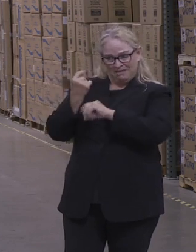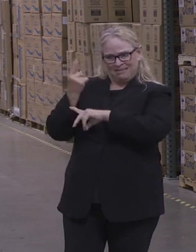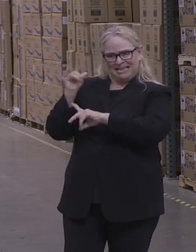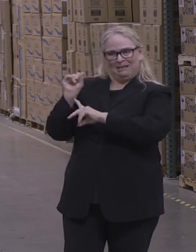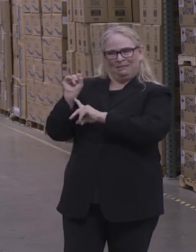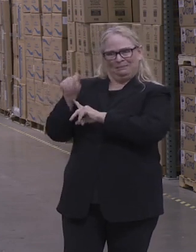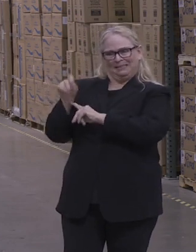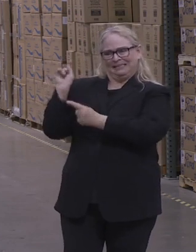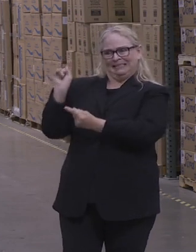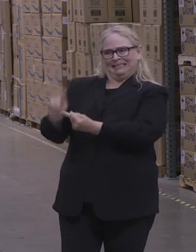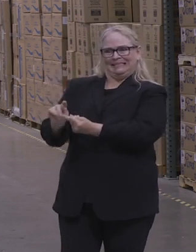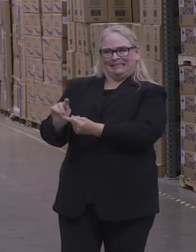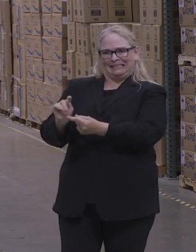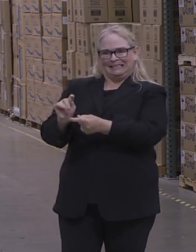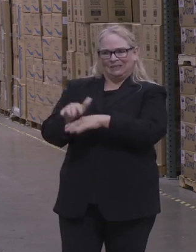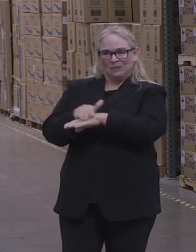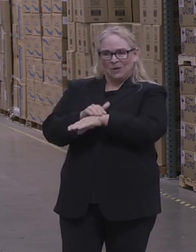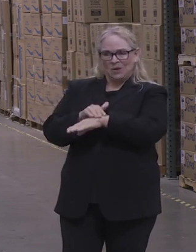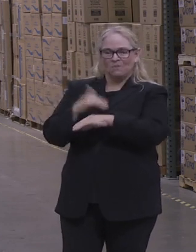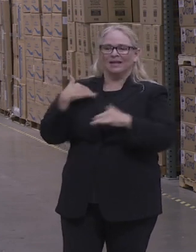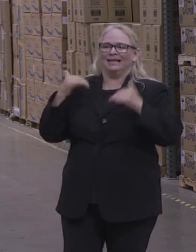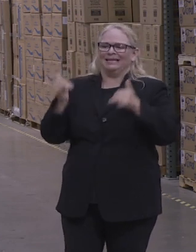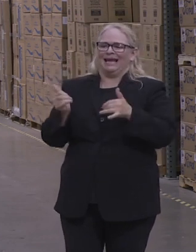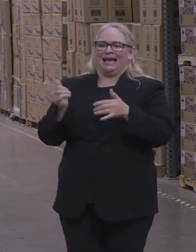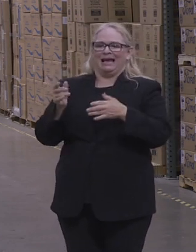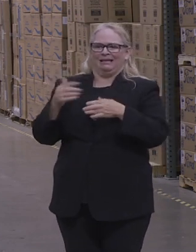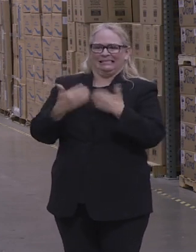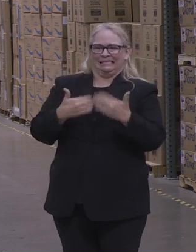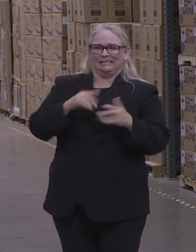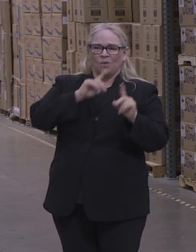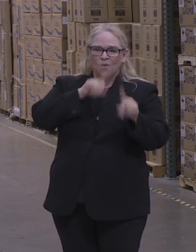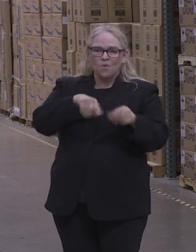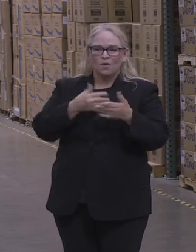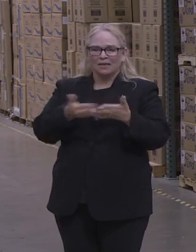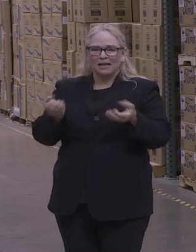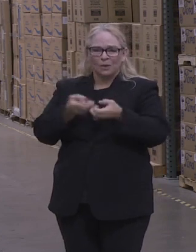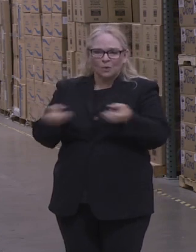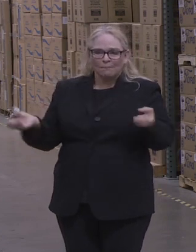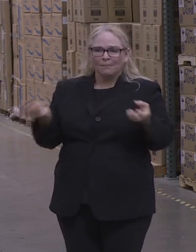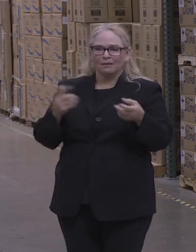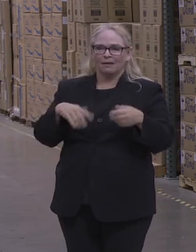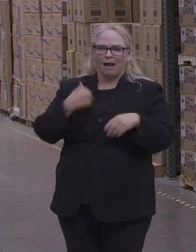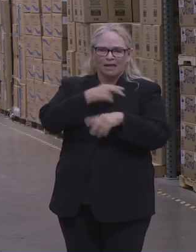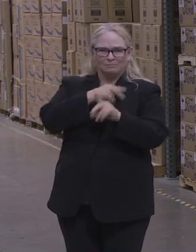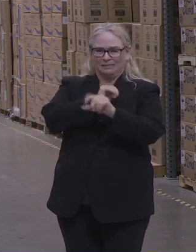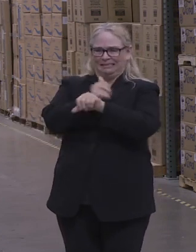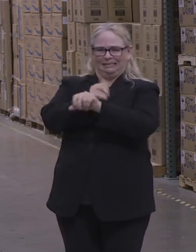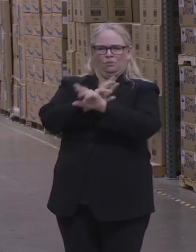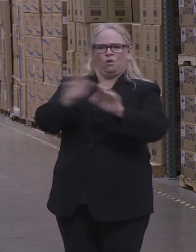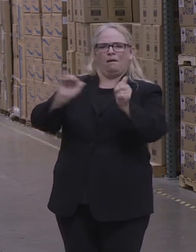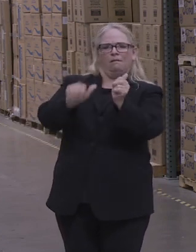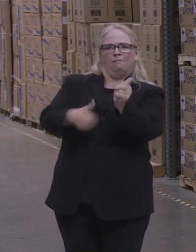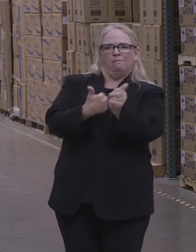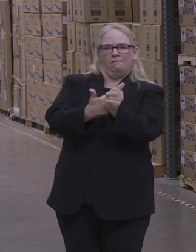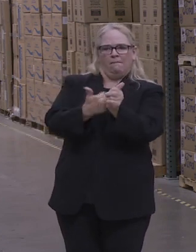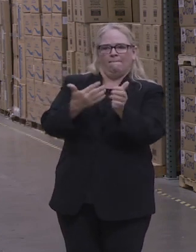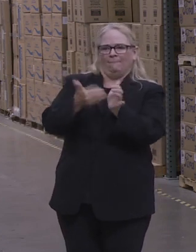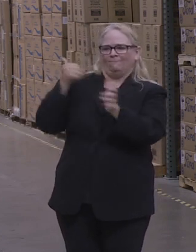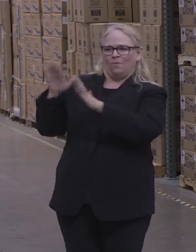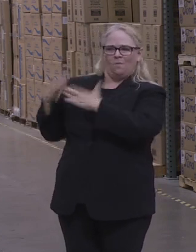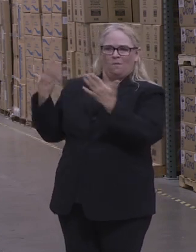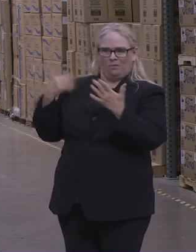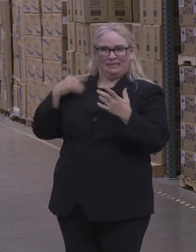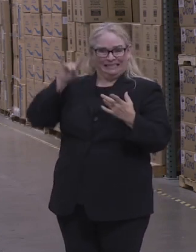put together our plans to make sure that we are not only resourced, but we have a resourceful mindset in terms of how